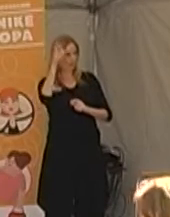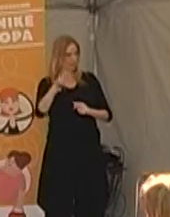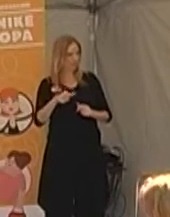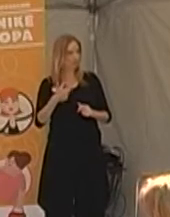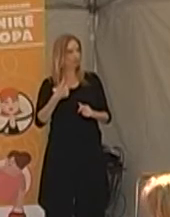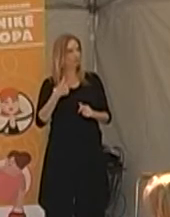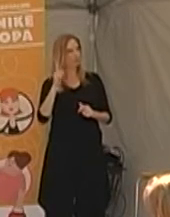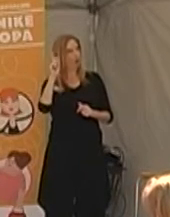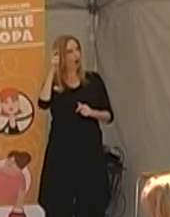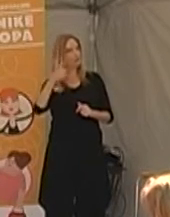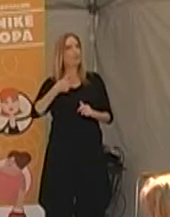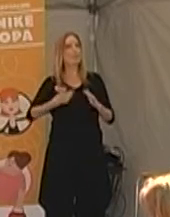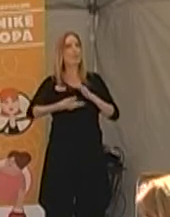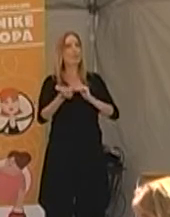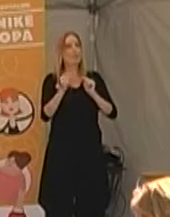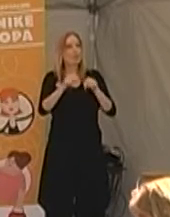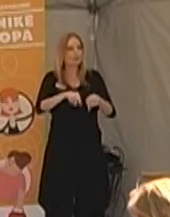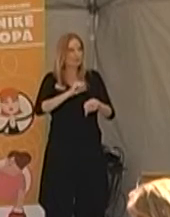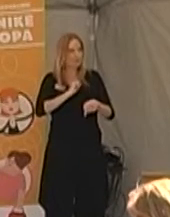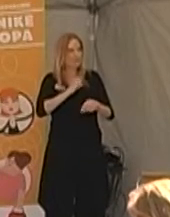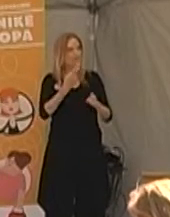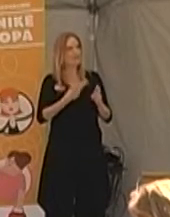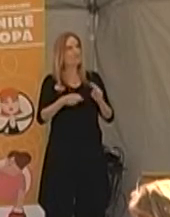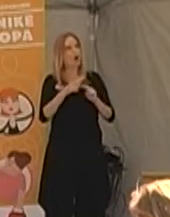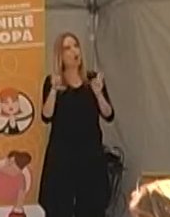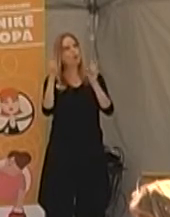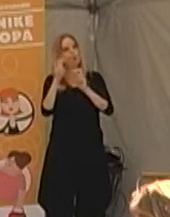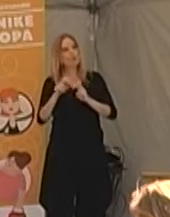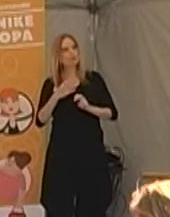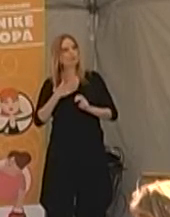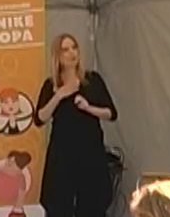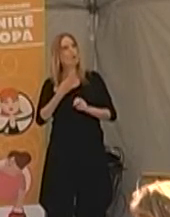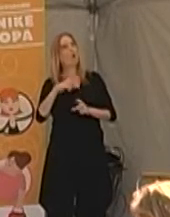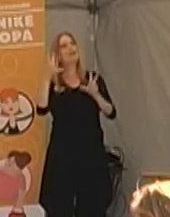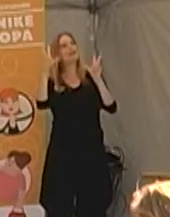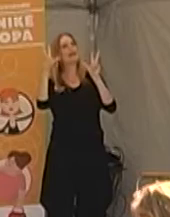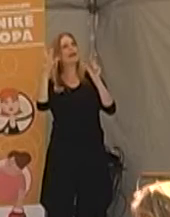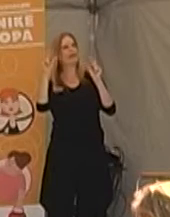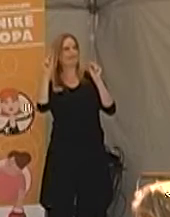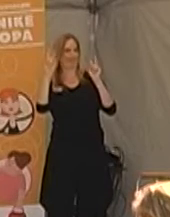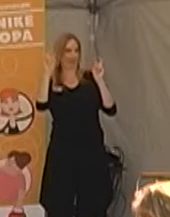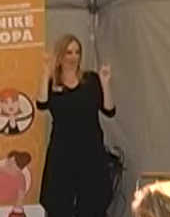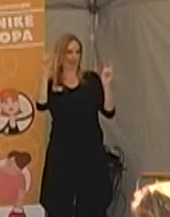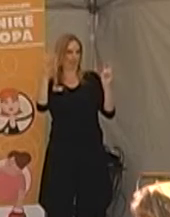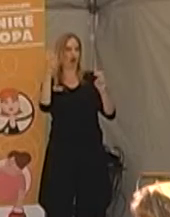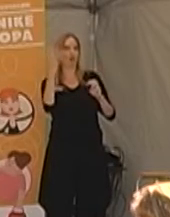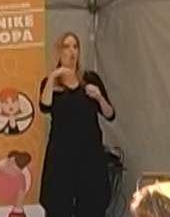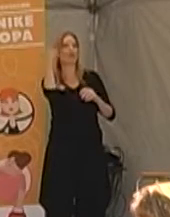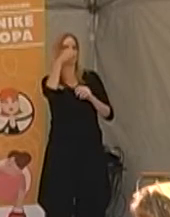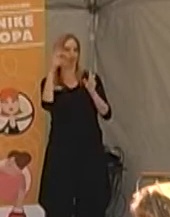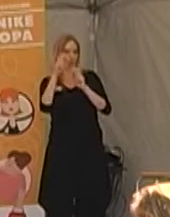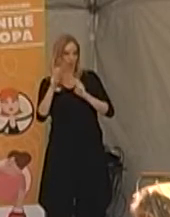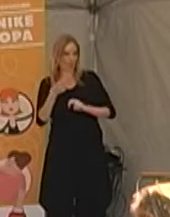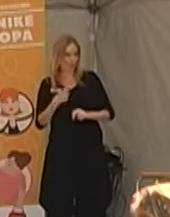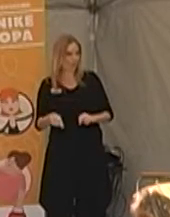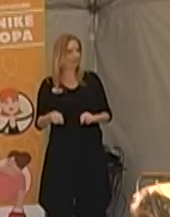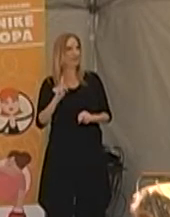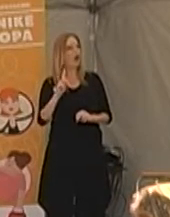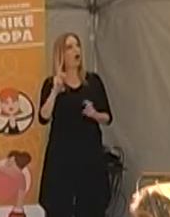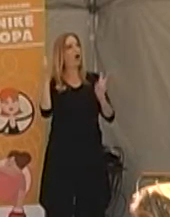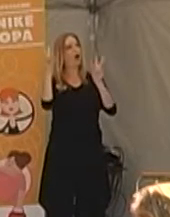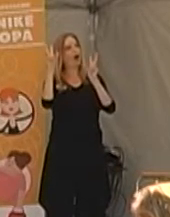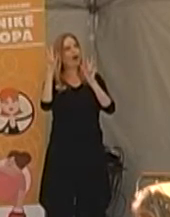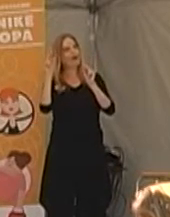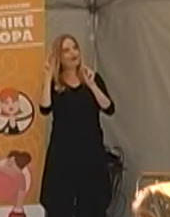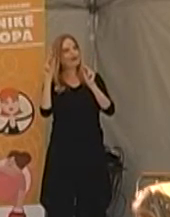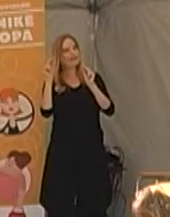invited because I have been conducting research on happiness for more than 30 years now. And since happiness is one of the topics for